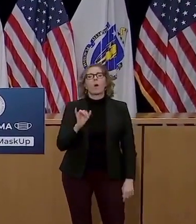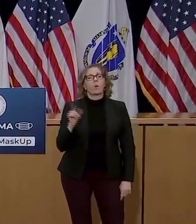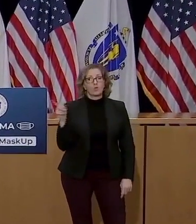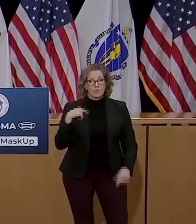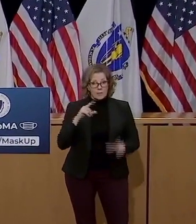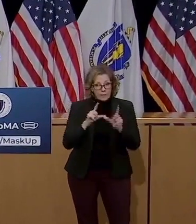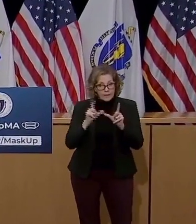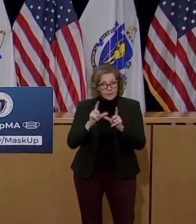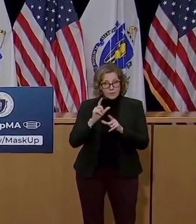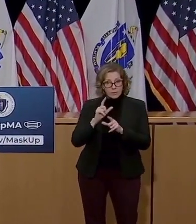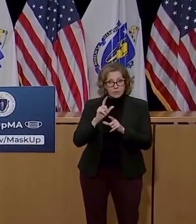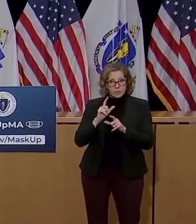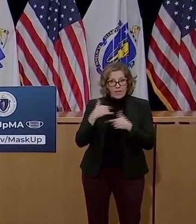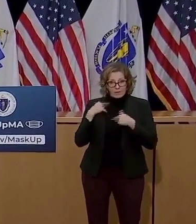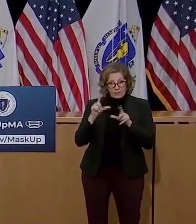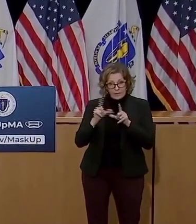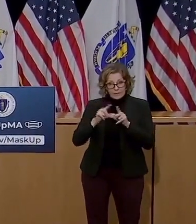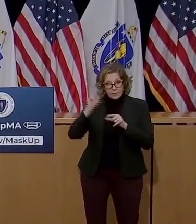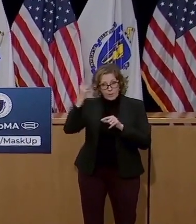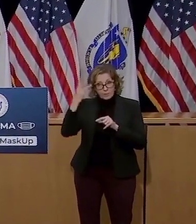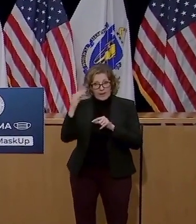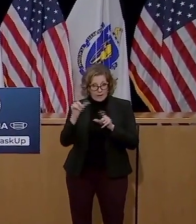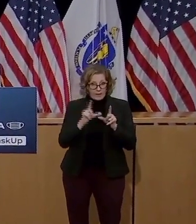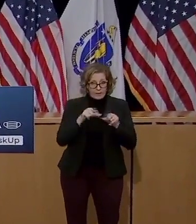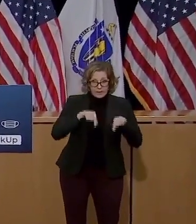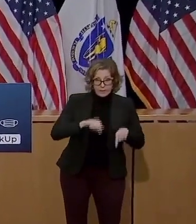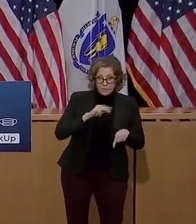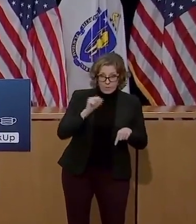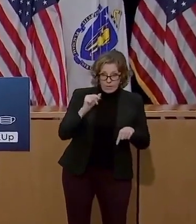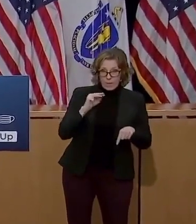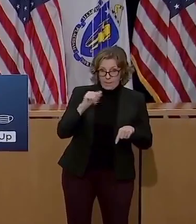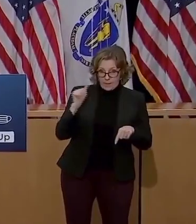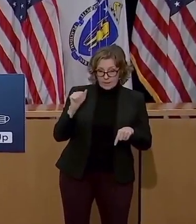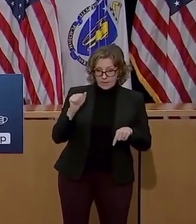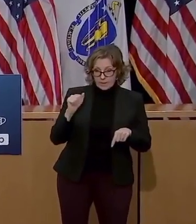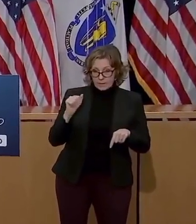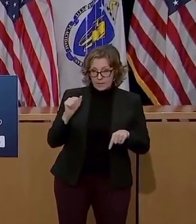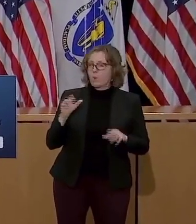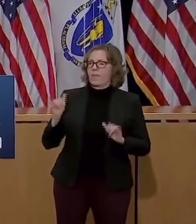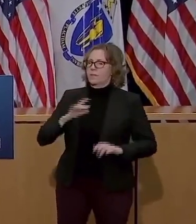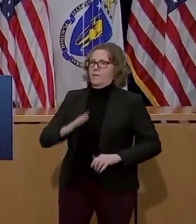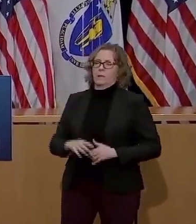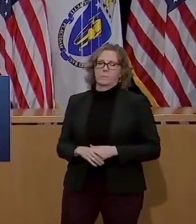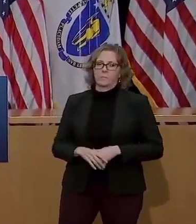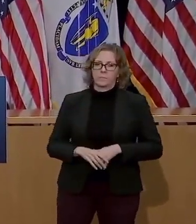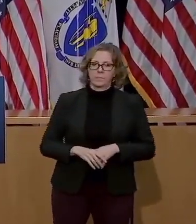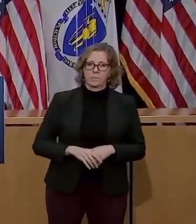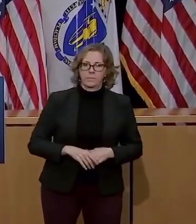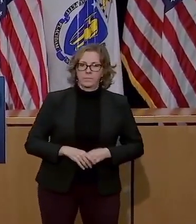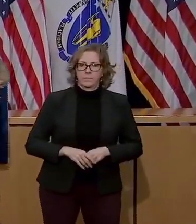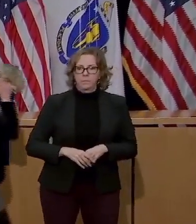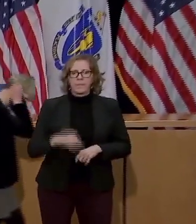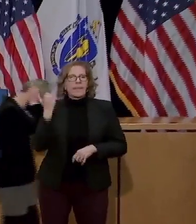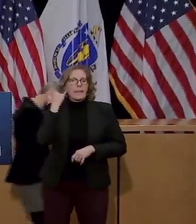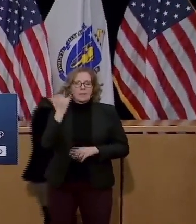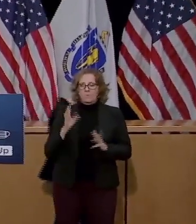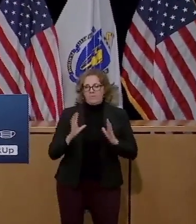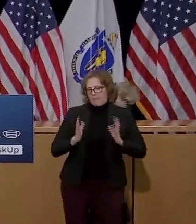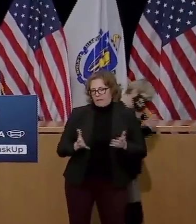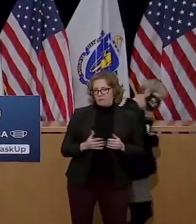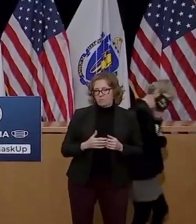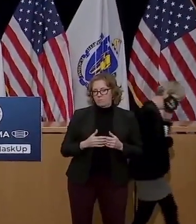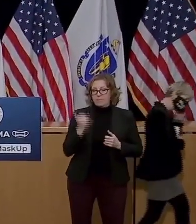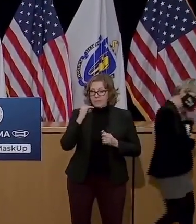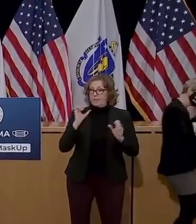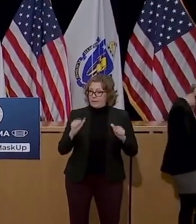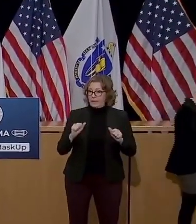licensed to practice in New Hampshire. That's a different answer. yeah, In both states. Yeah. that's, Yeah, she's licensed to practice in both states.